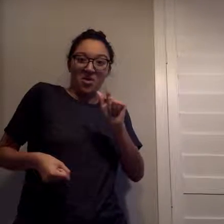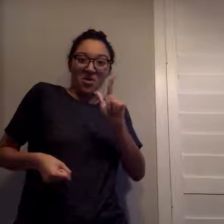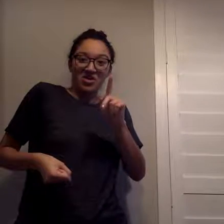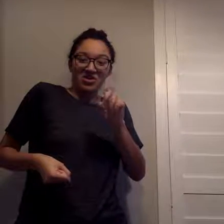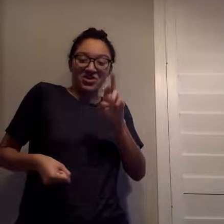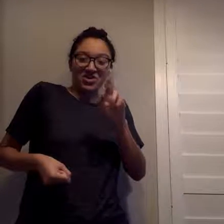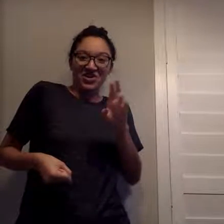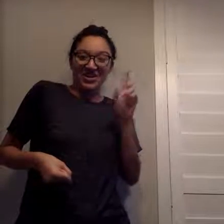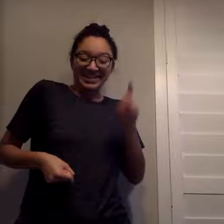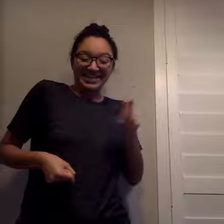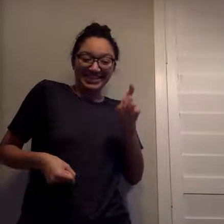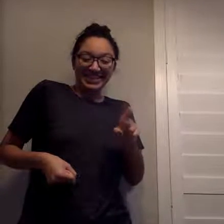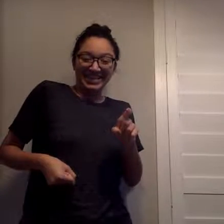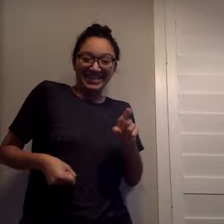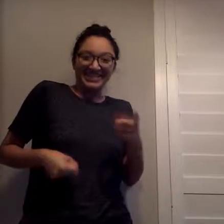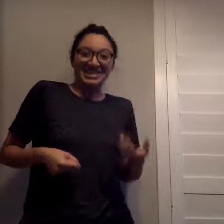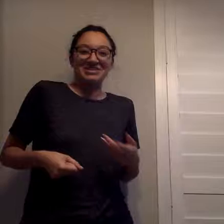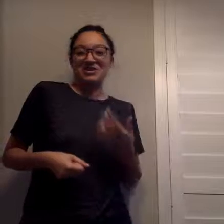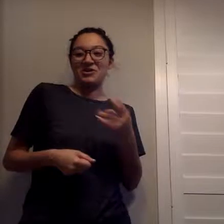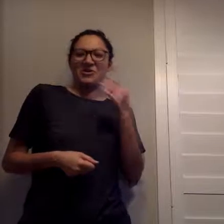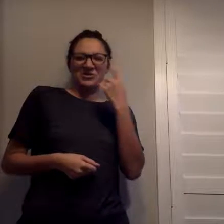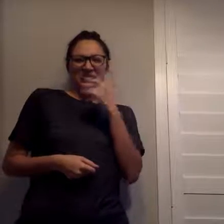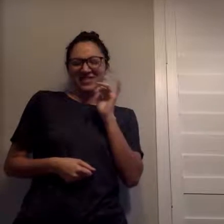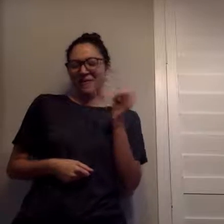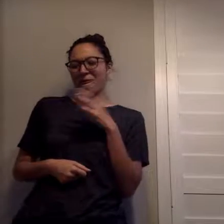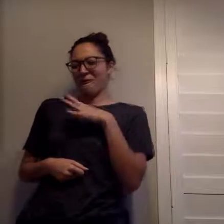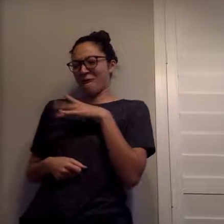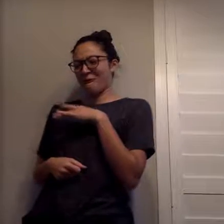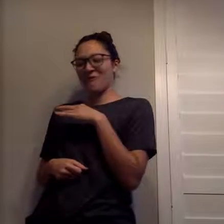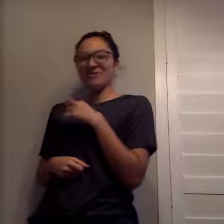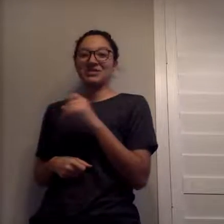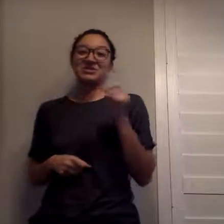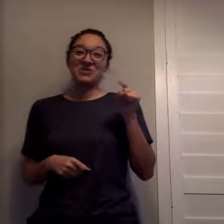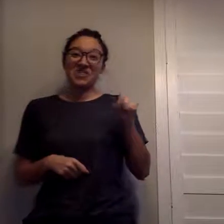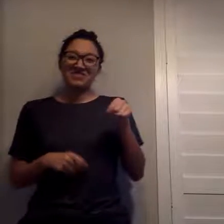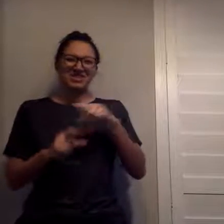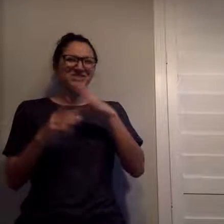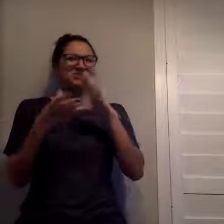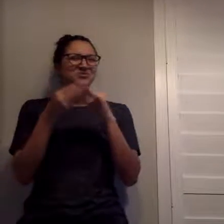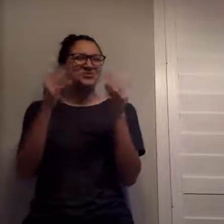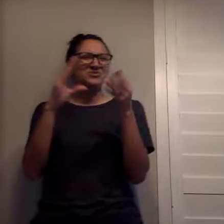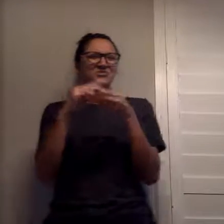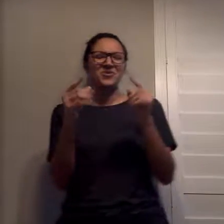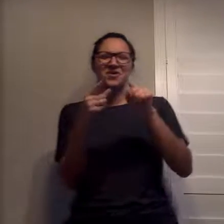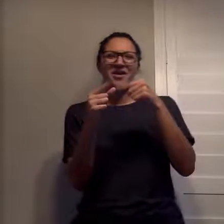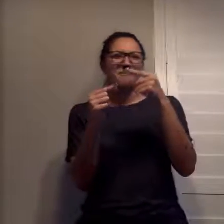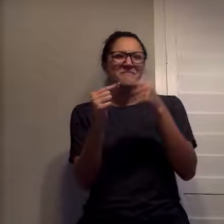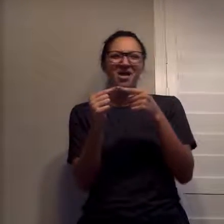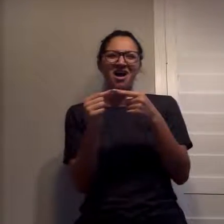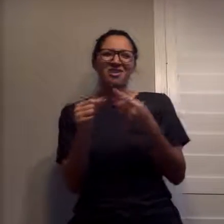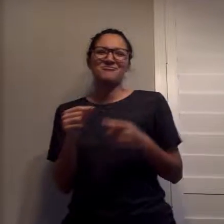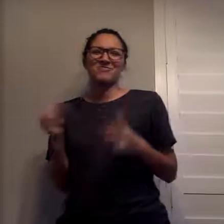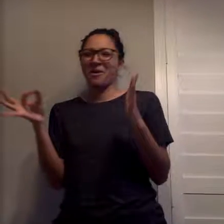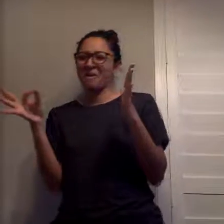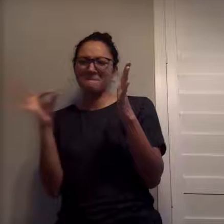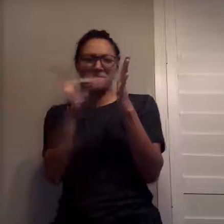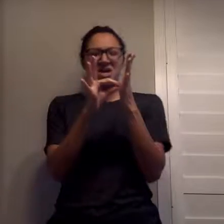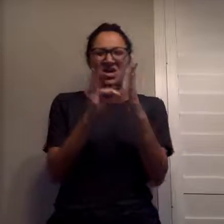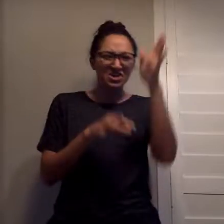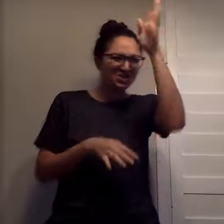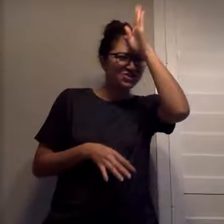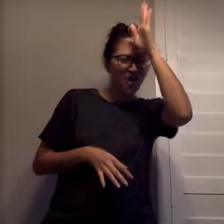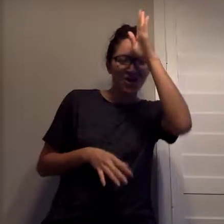piercings or sharks or boilings or breakings. It's a love story. It's a love story with a funny little